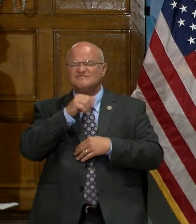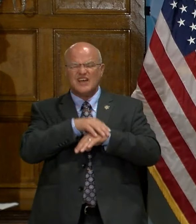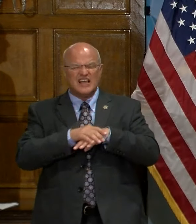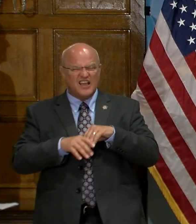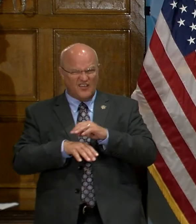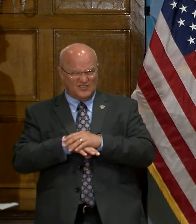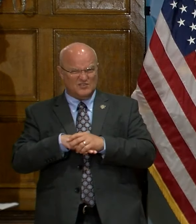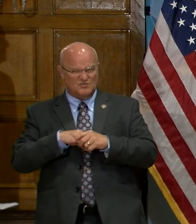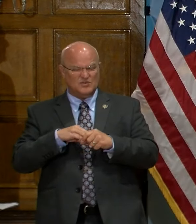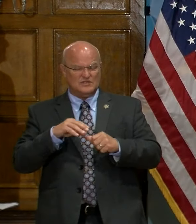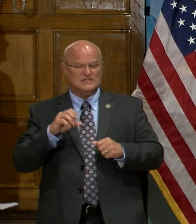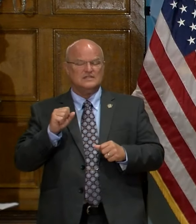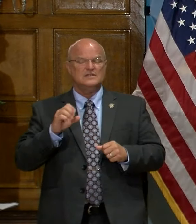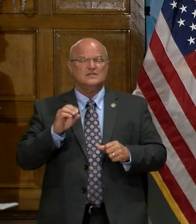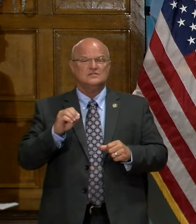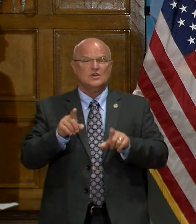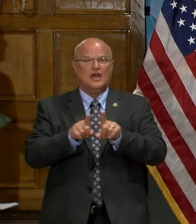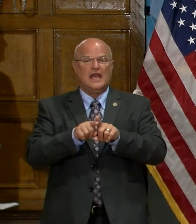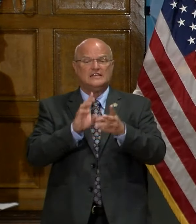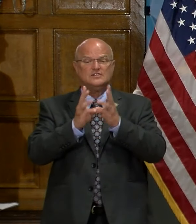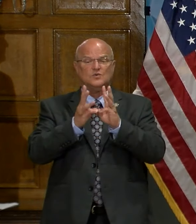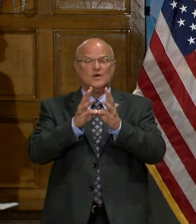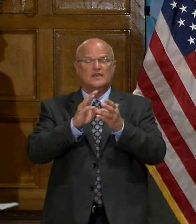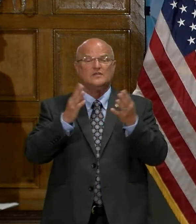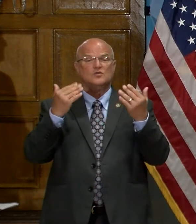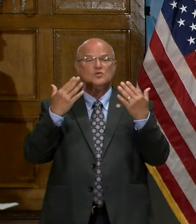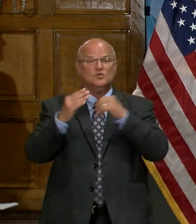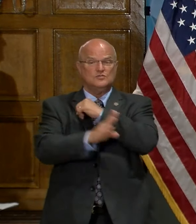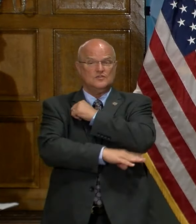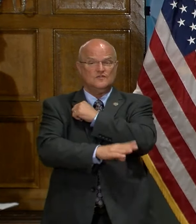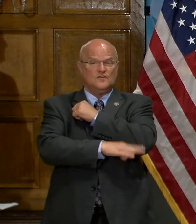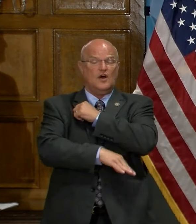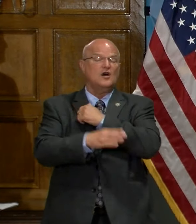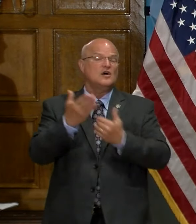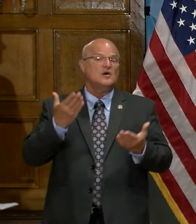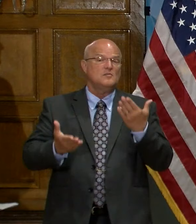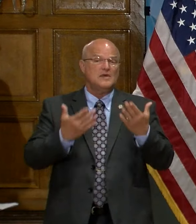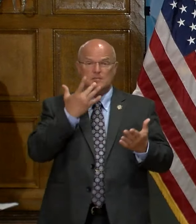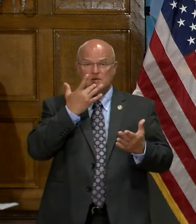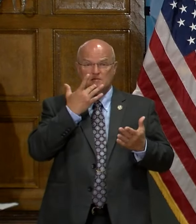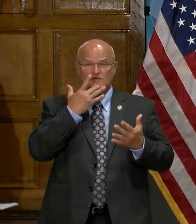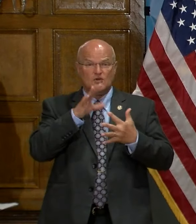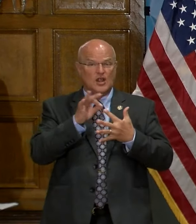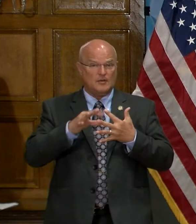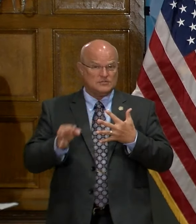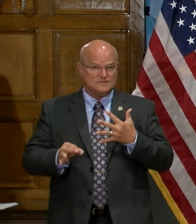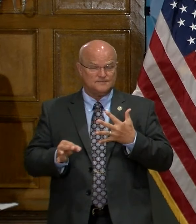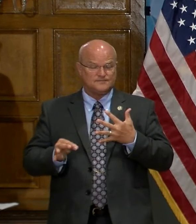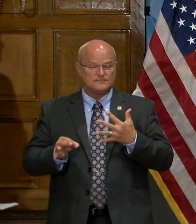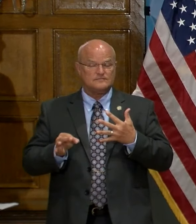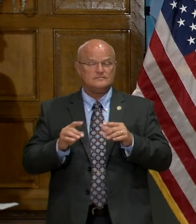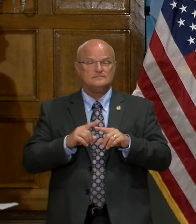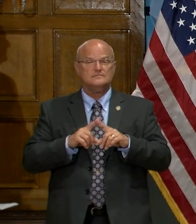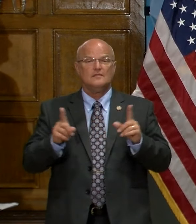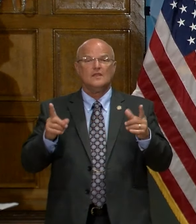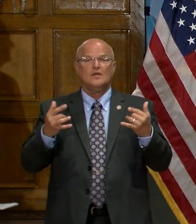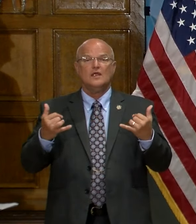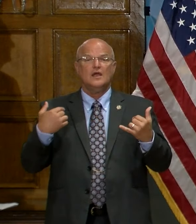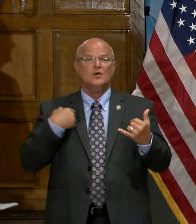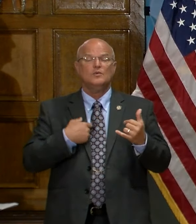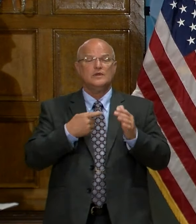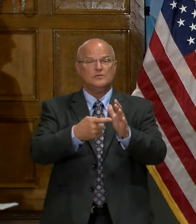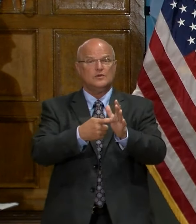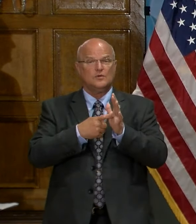unpleasant. As the weather starts to cool in the fall, that might be a preferred option. But we've